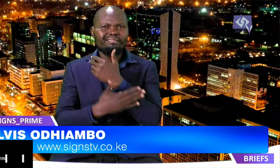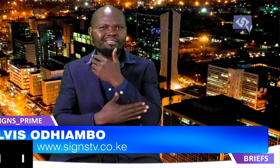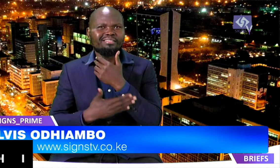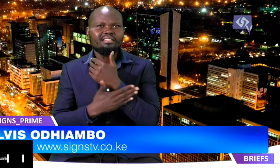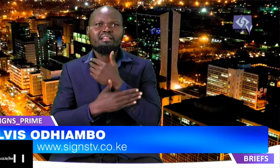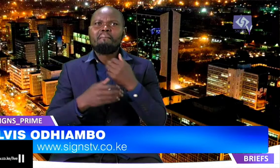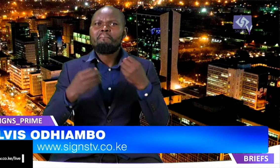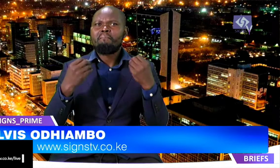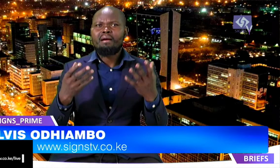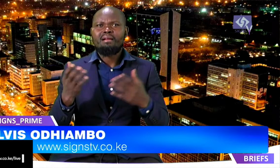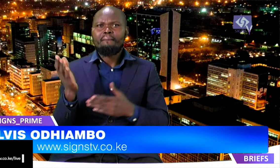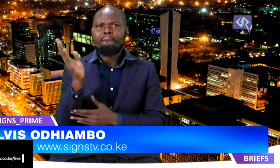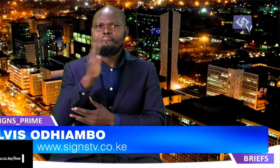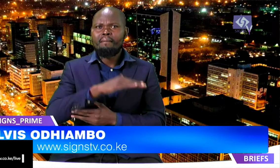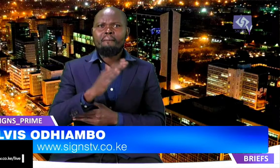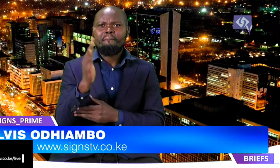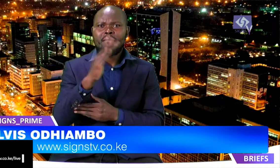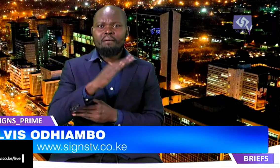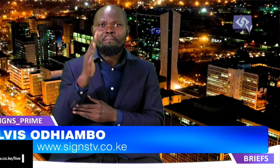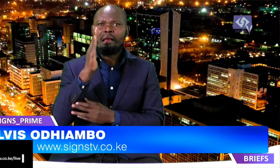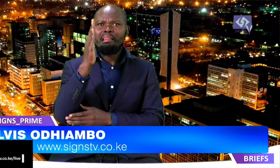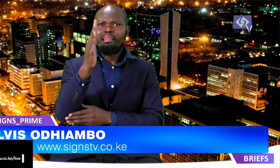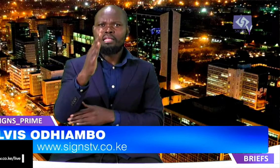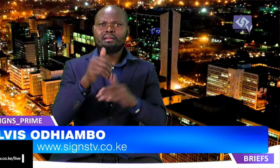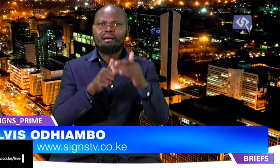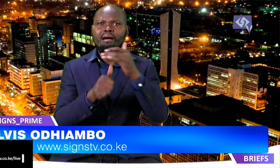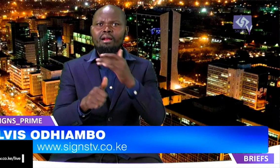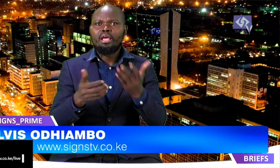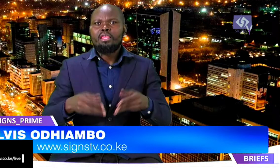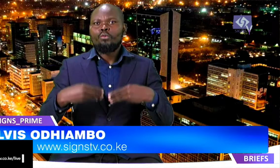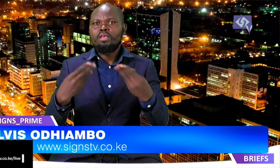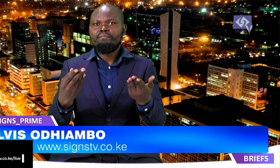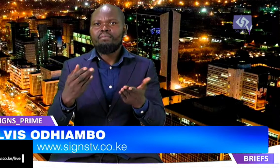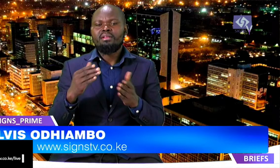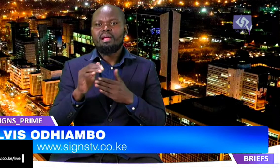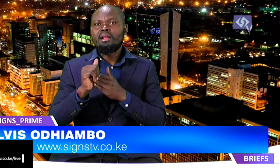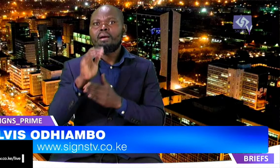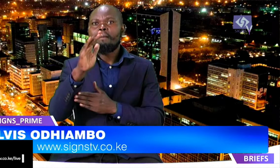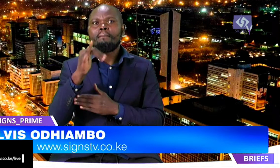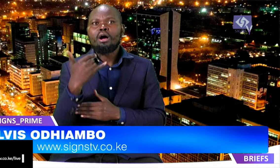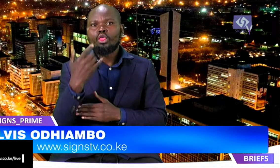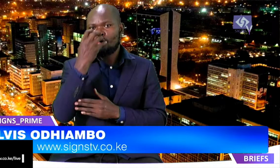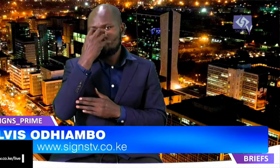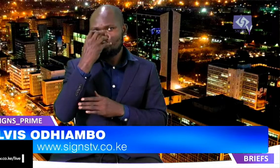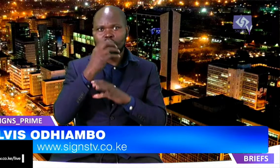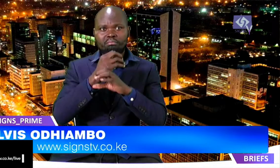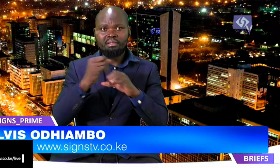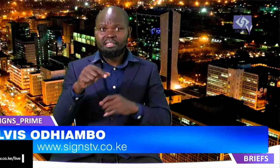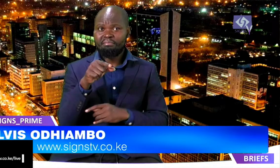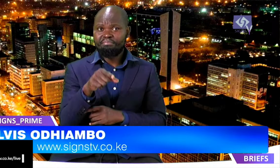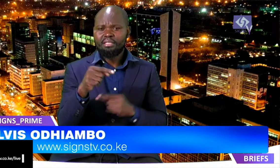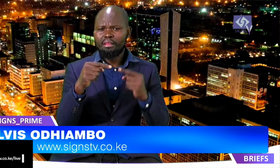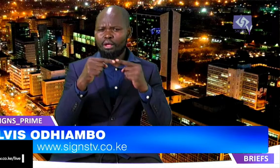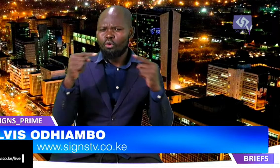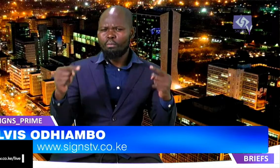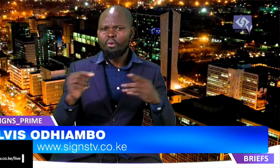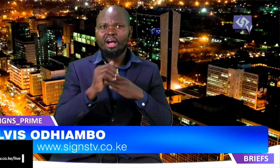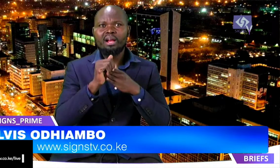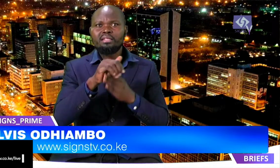a dictatorial era under the current regime led by President William Ruto. The opposition leader Raila Odinga and